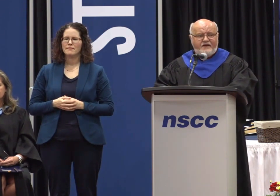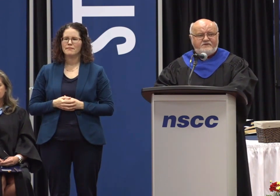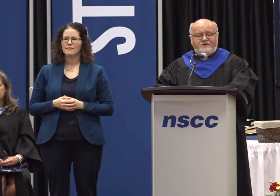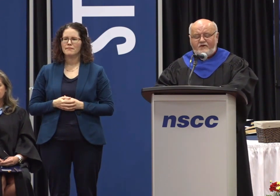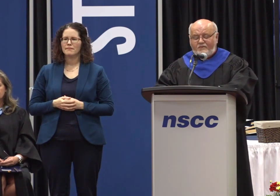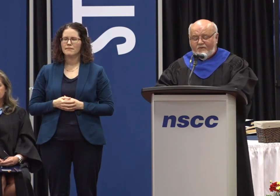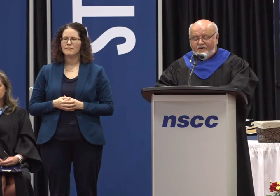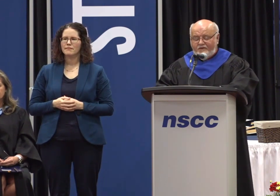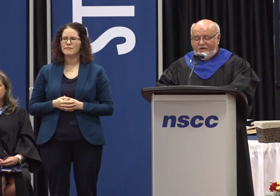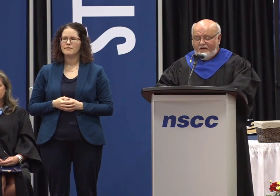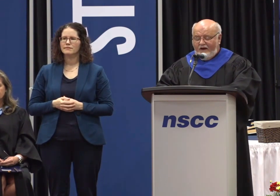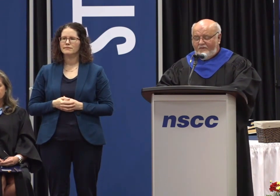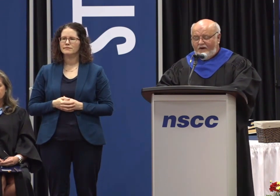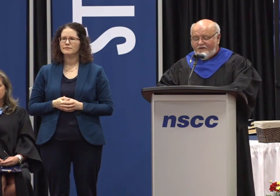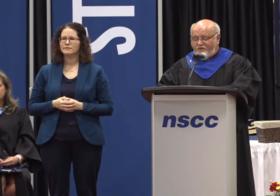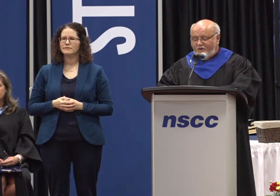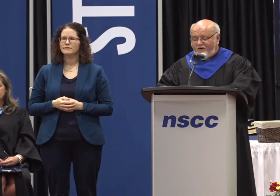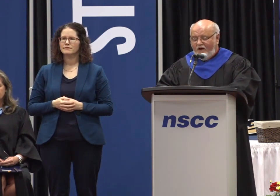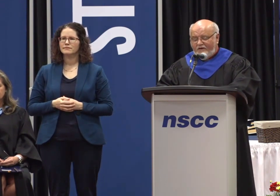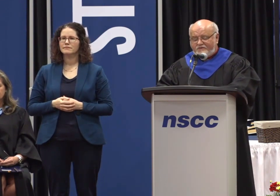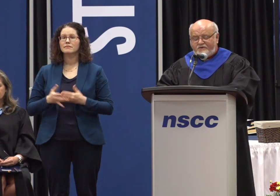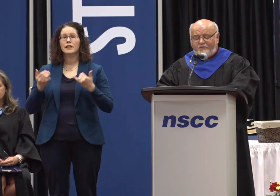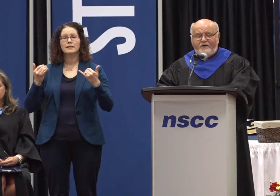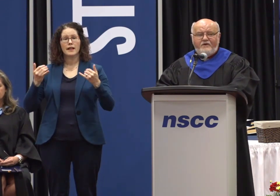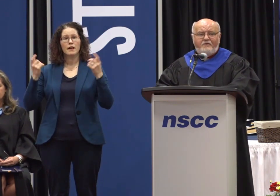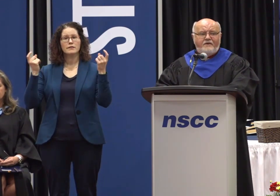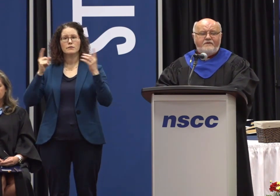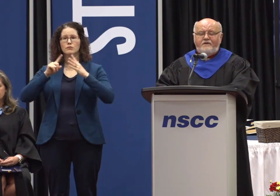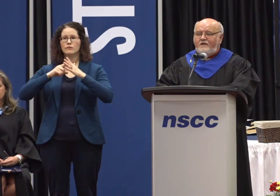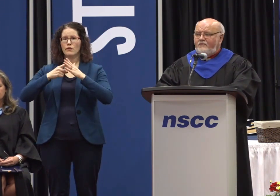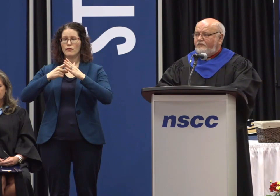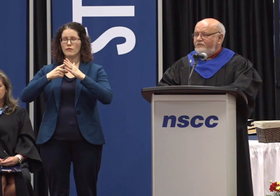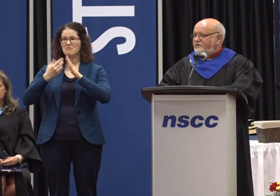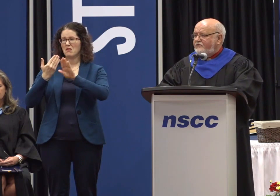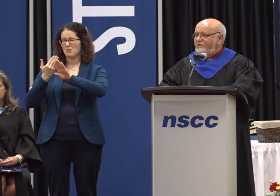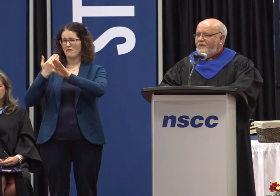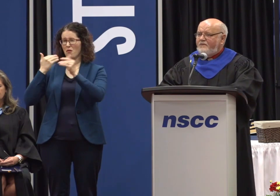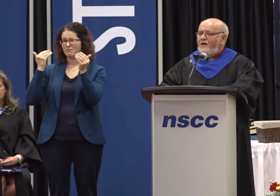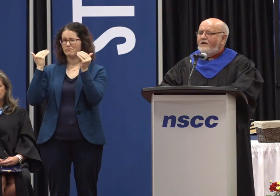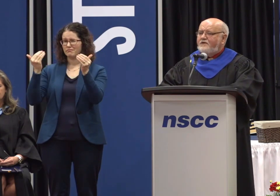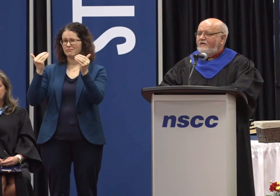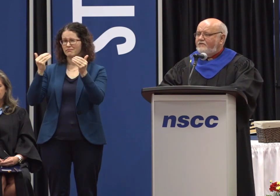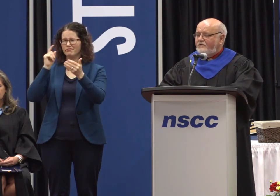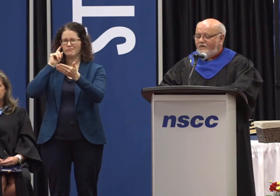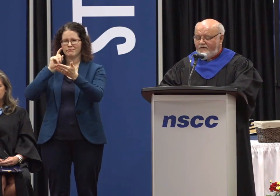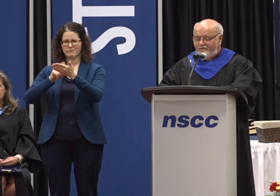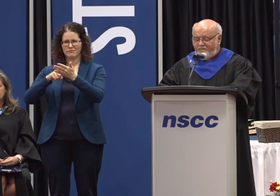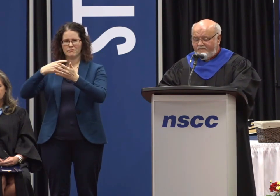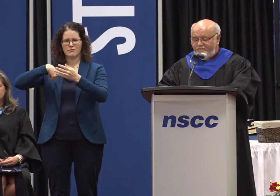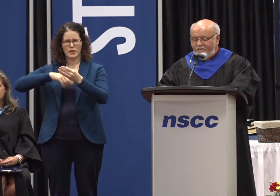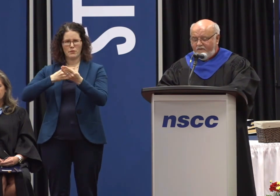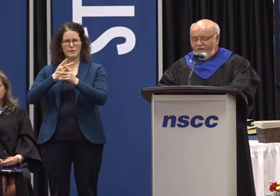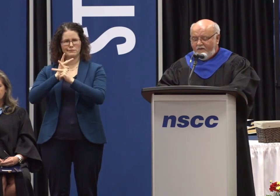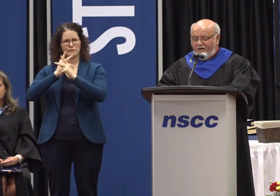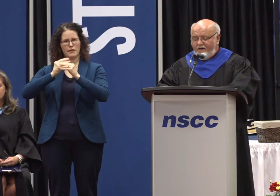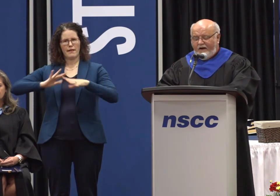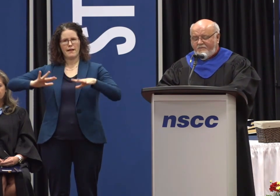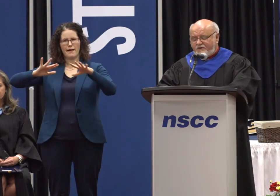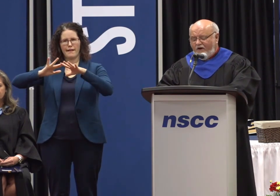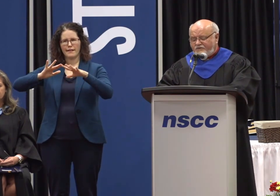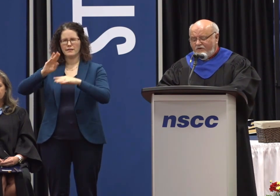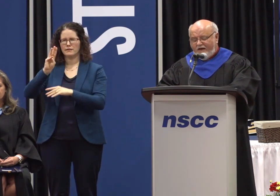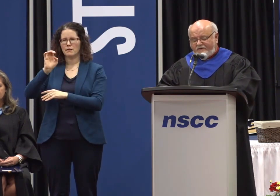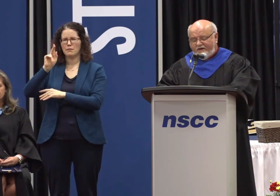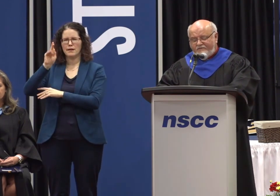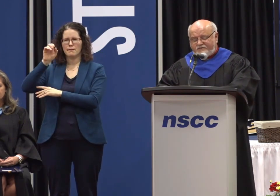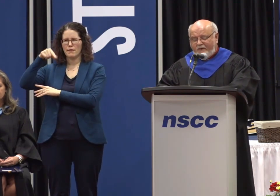begin today's ceremony, I would like to acknowledge that we are in traditional Mi'kmaq territory. And I